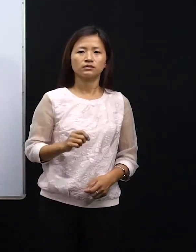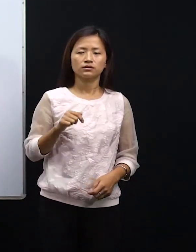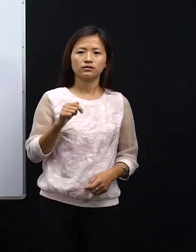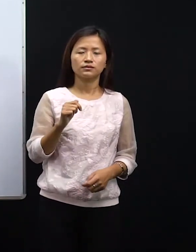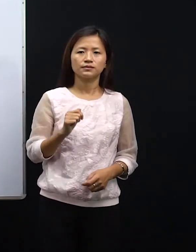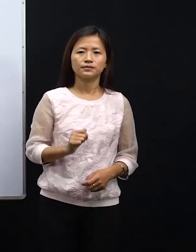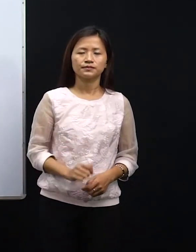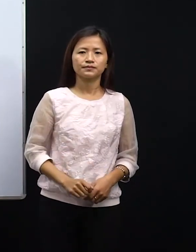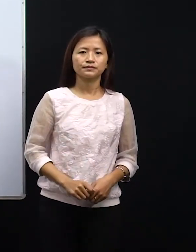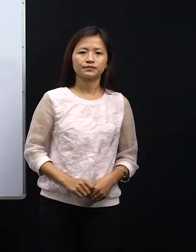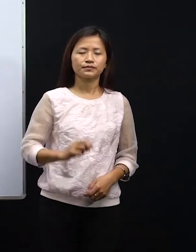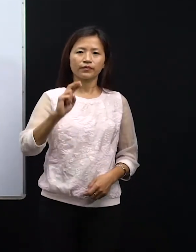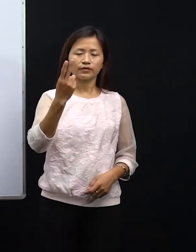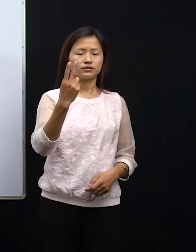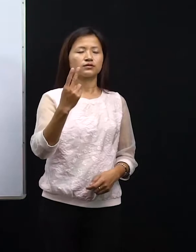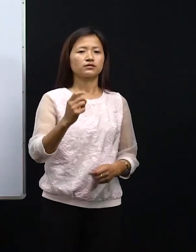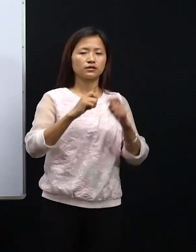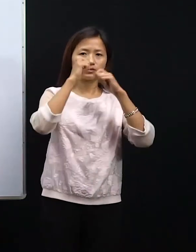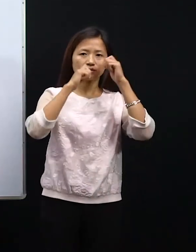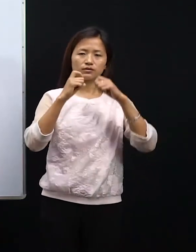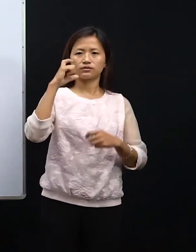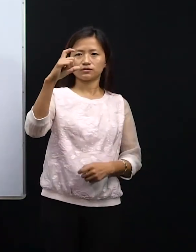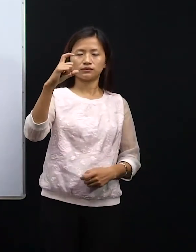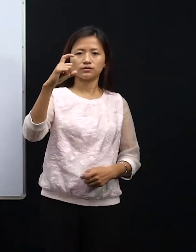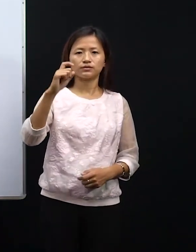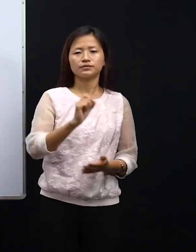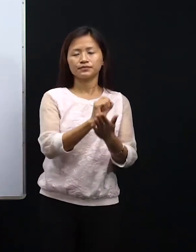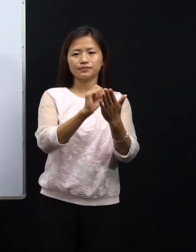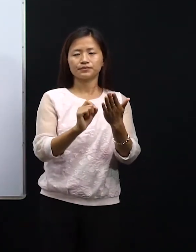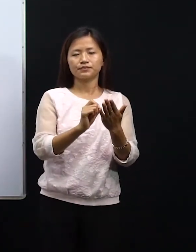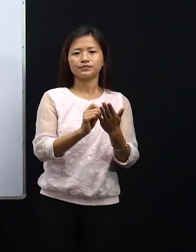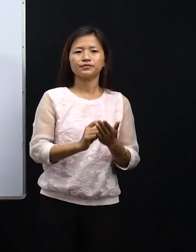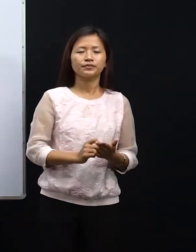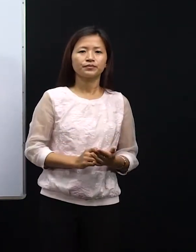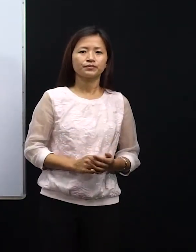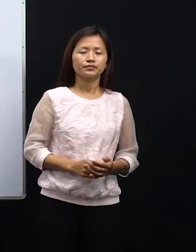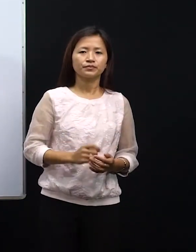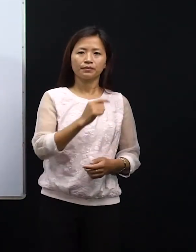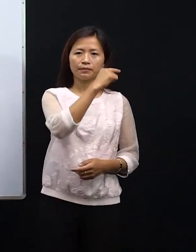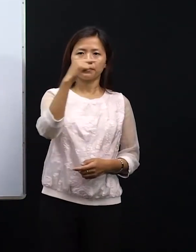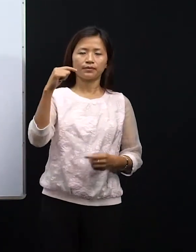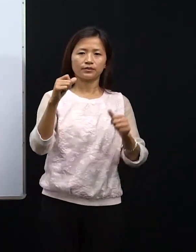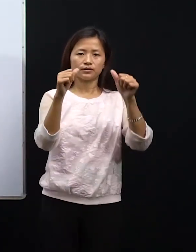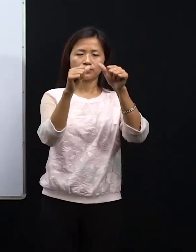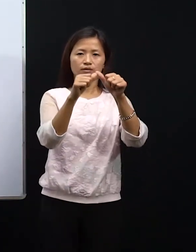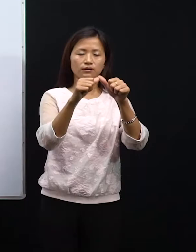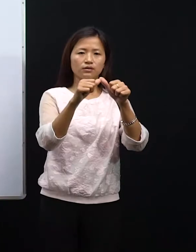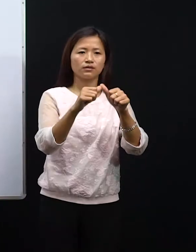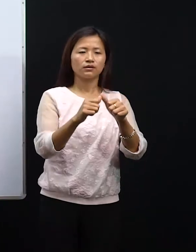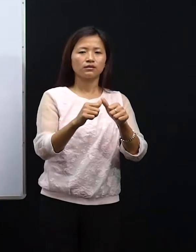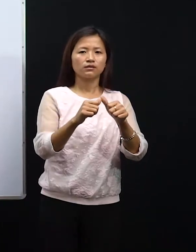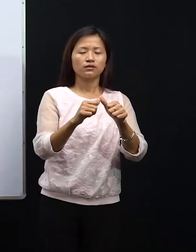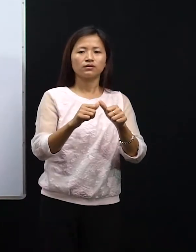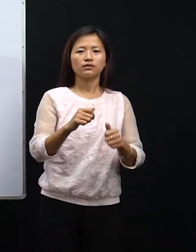here in the second expression, so I will write c below that expression, minus a. Now a